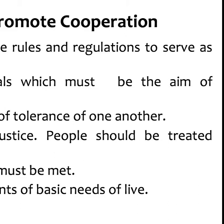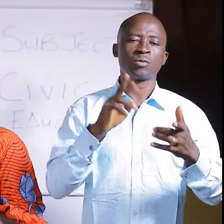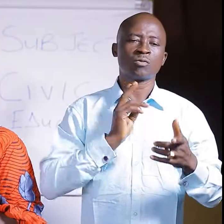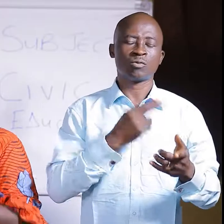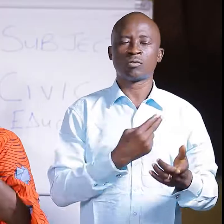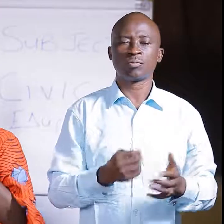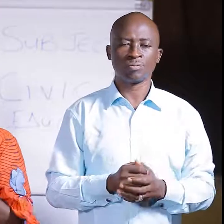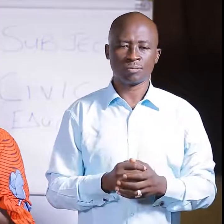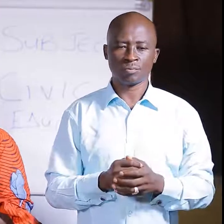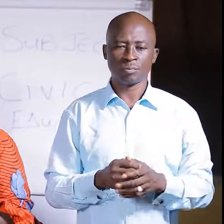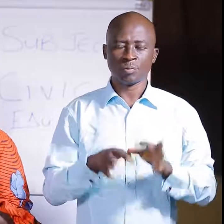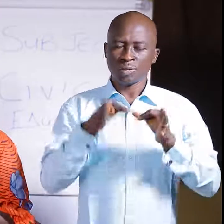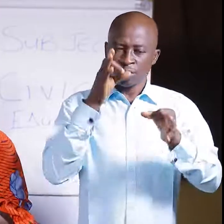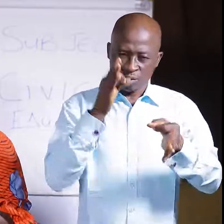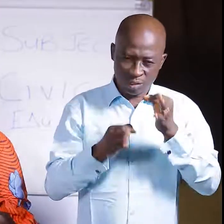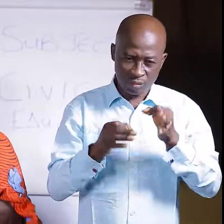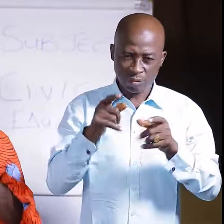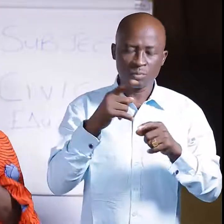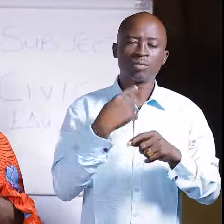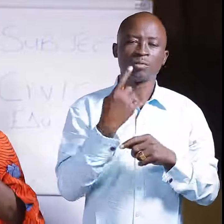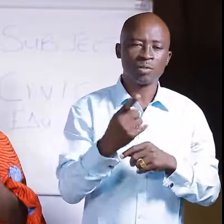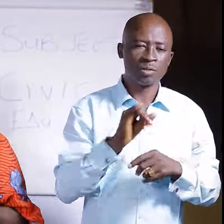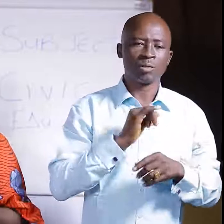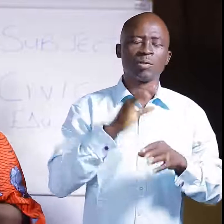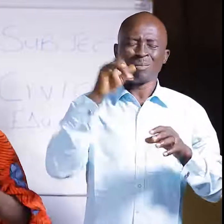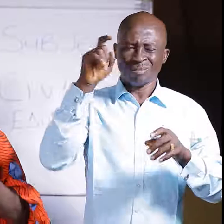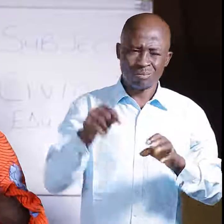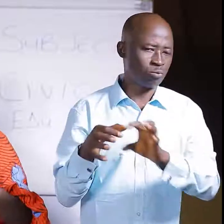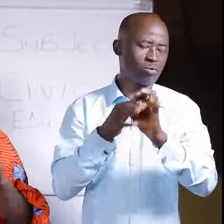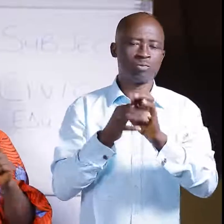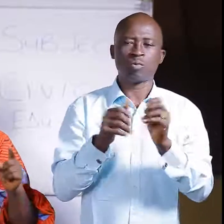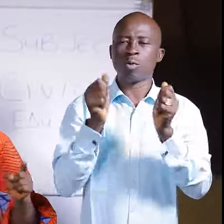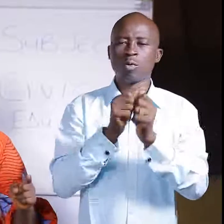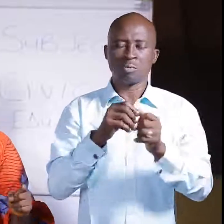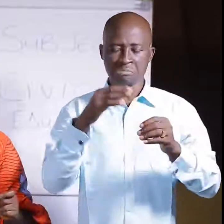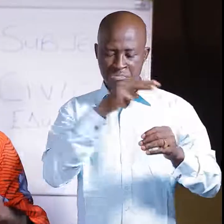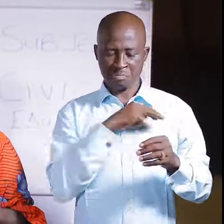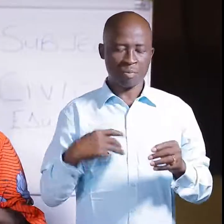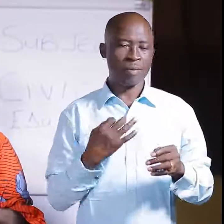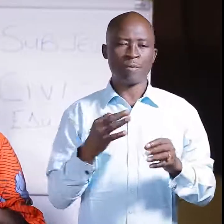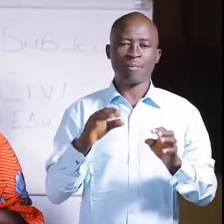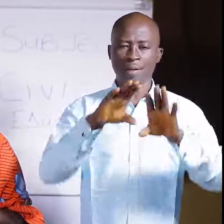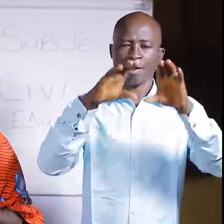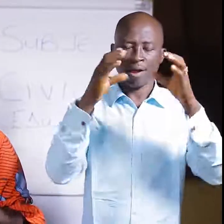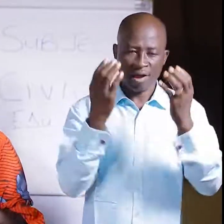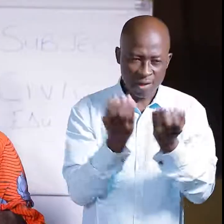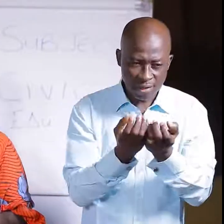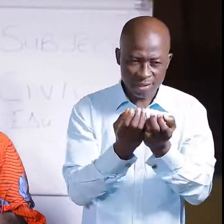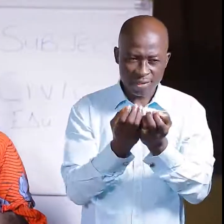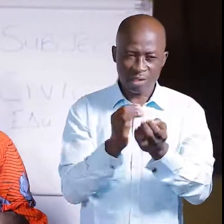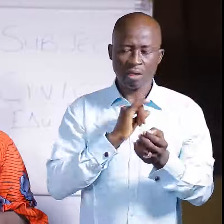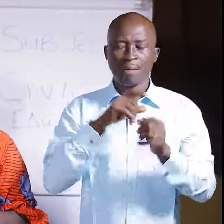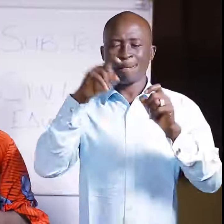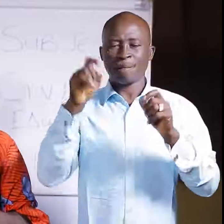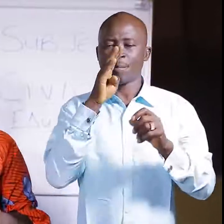all. If you will say, I must cooperate with a member of my class, I must